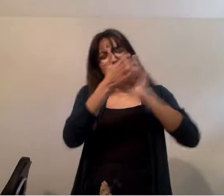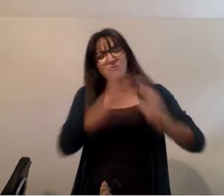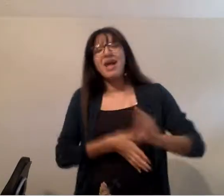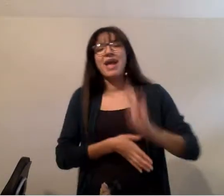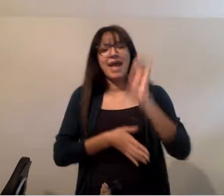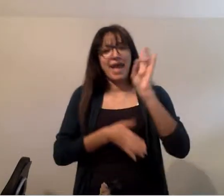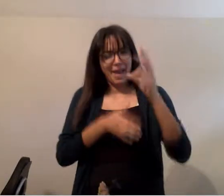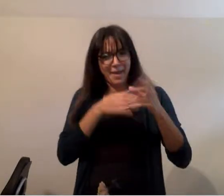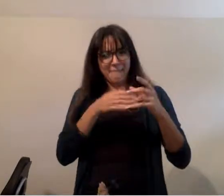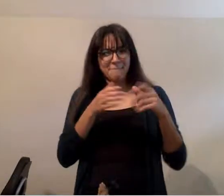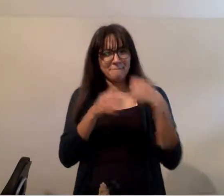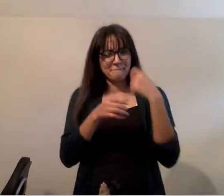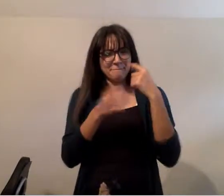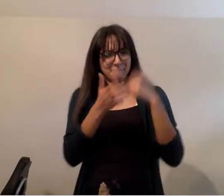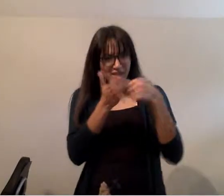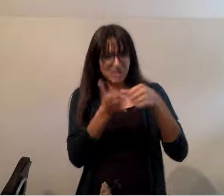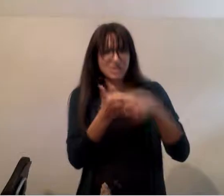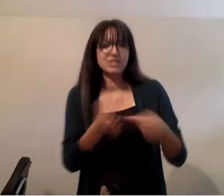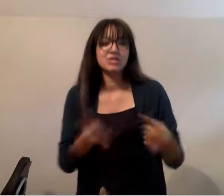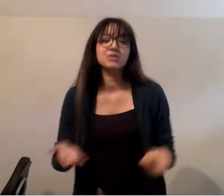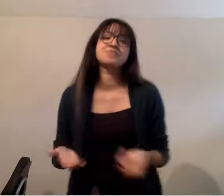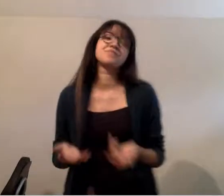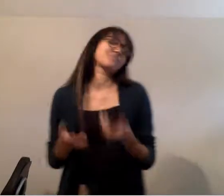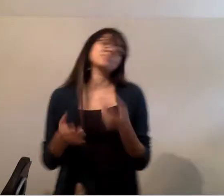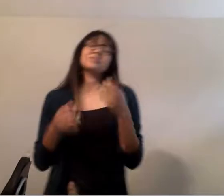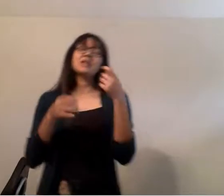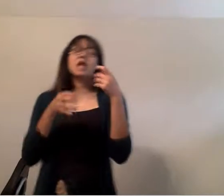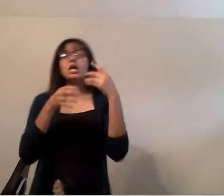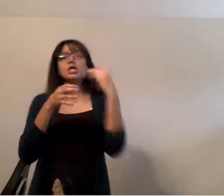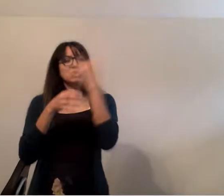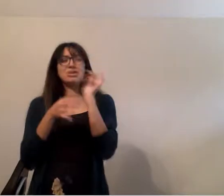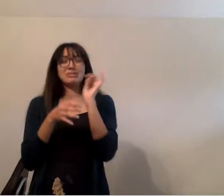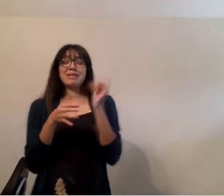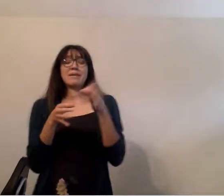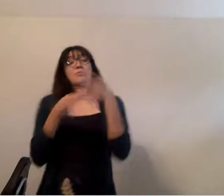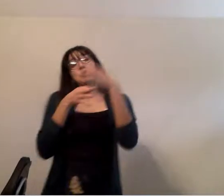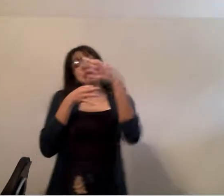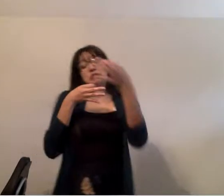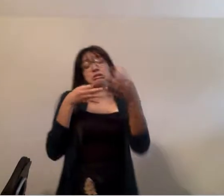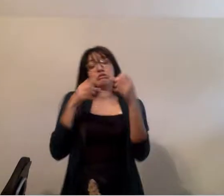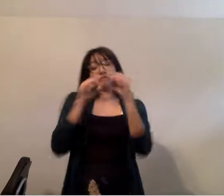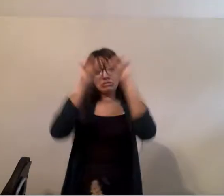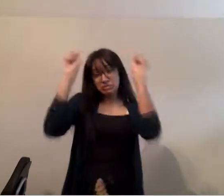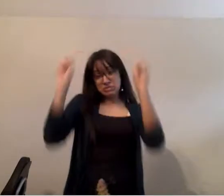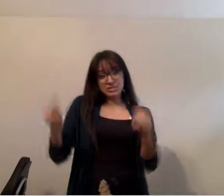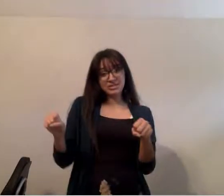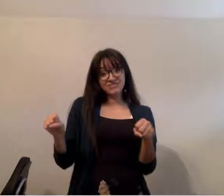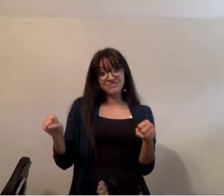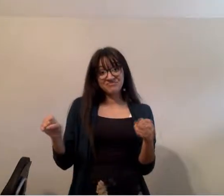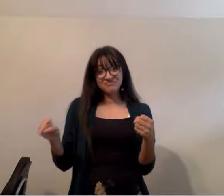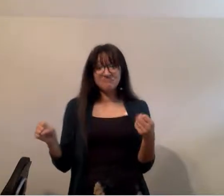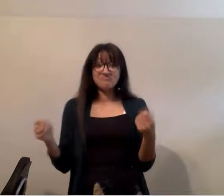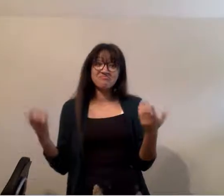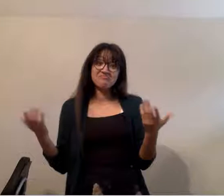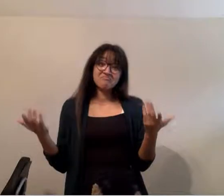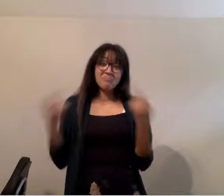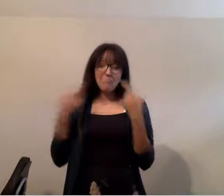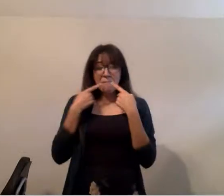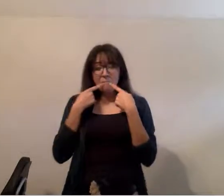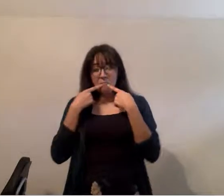3 characters, this is the procrastinator's system. It's not pretty, but in the end, it works. And this